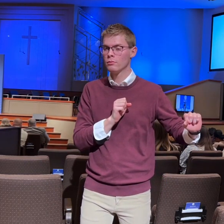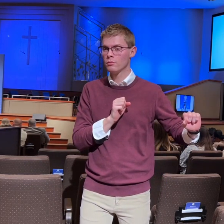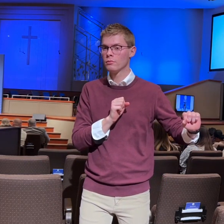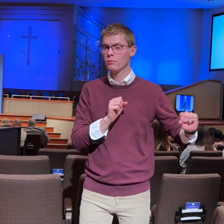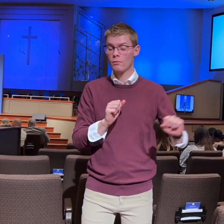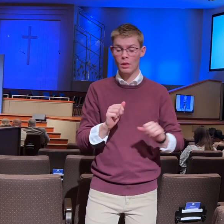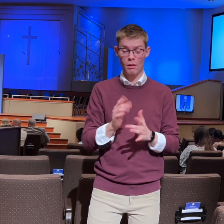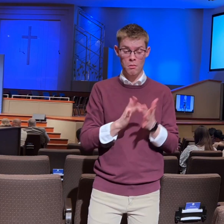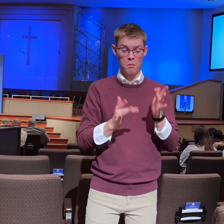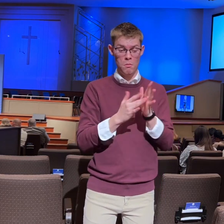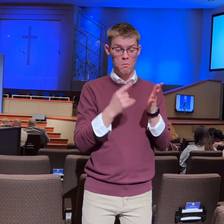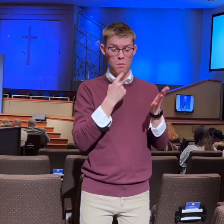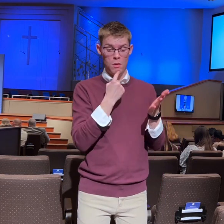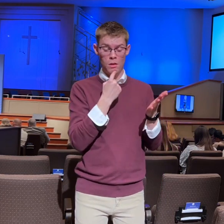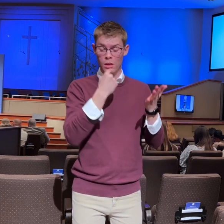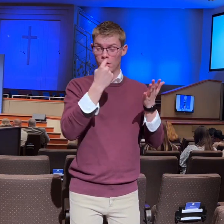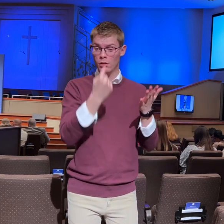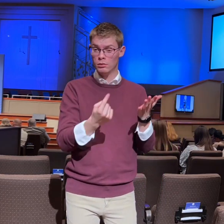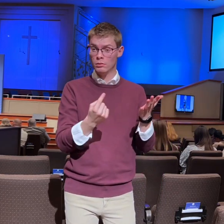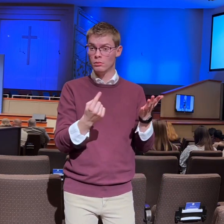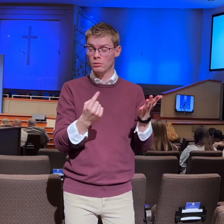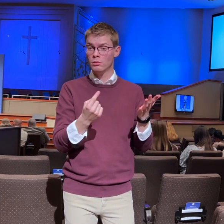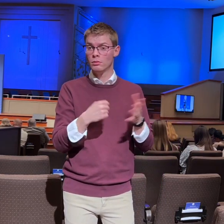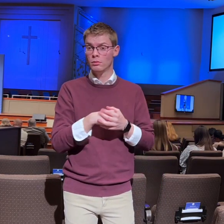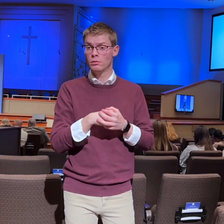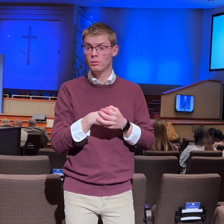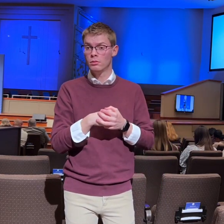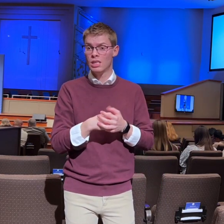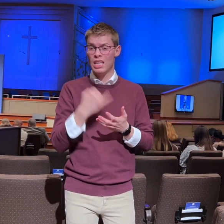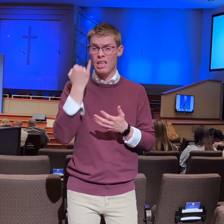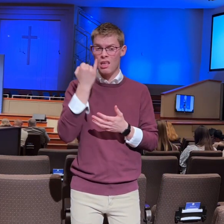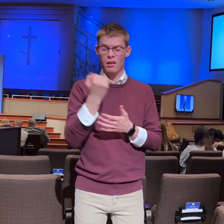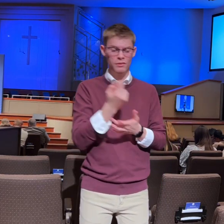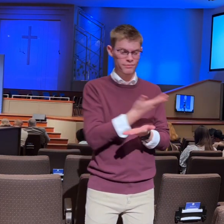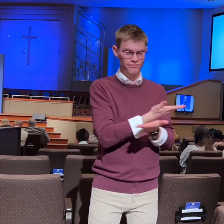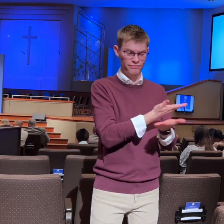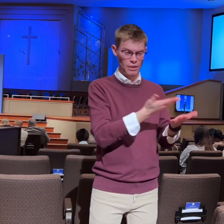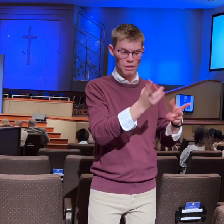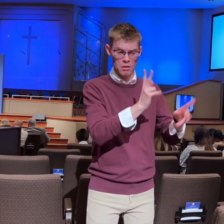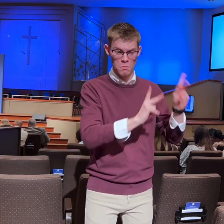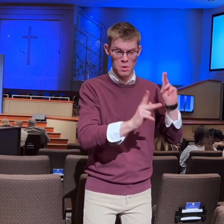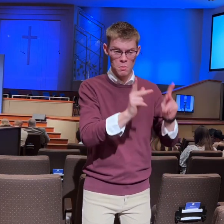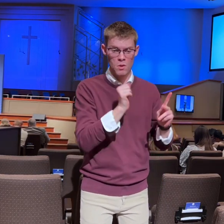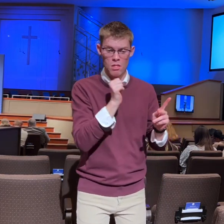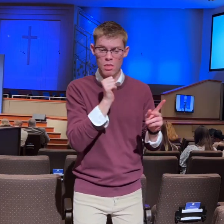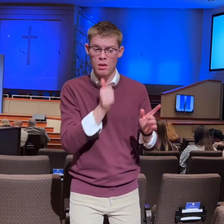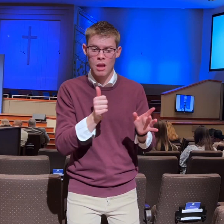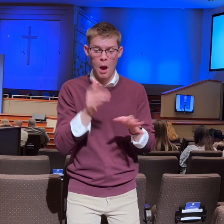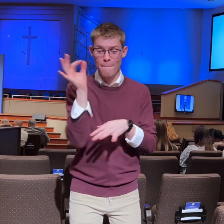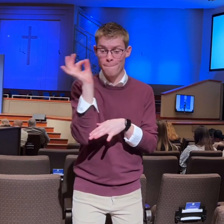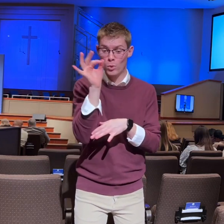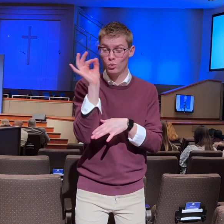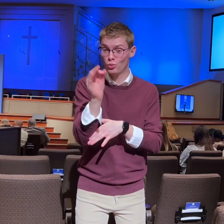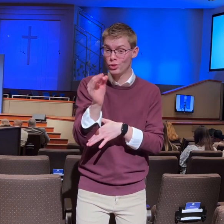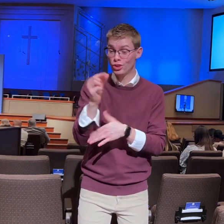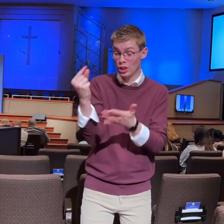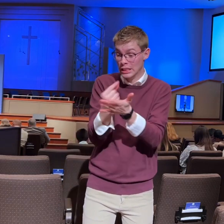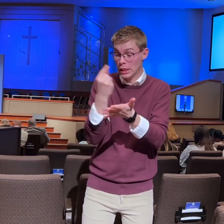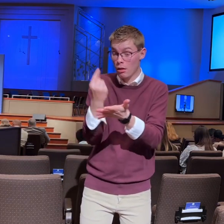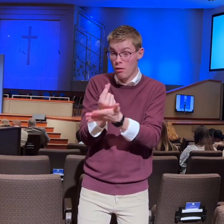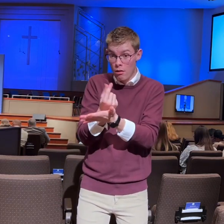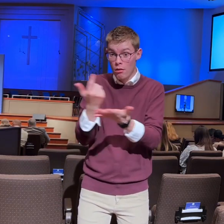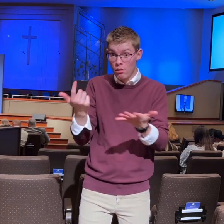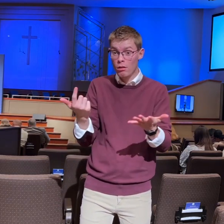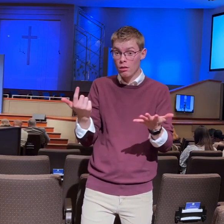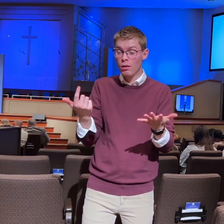John chapter, 2 John rather verse 10. If there come any unto you and bring not this doctrine speaking of the doctrine of Jesus